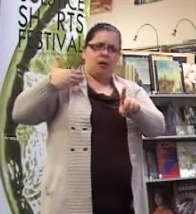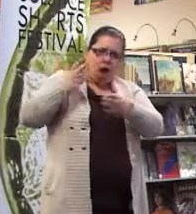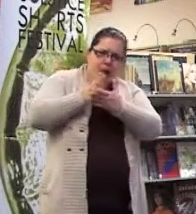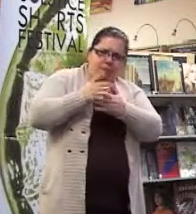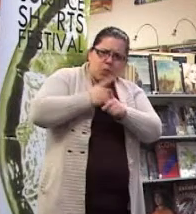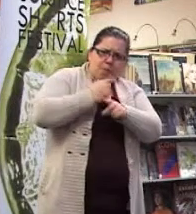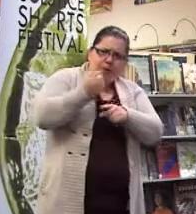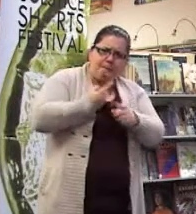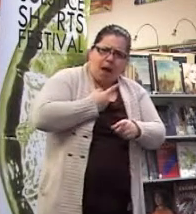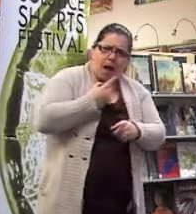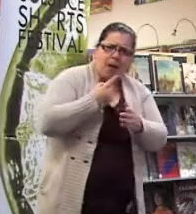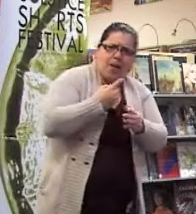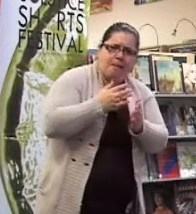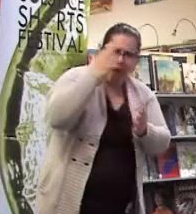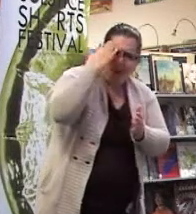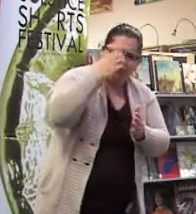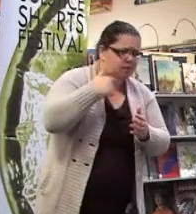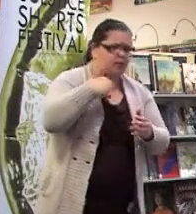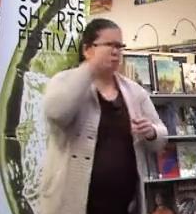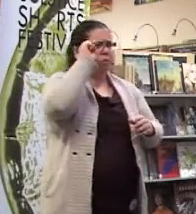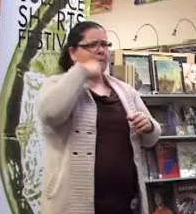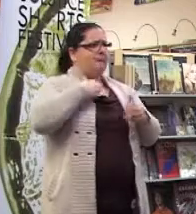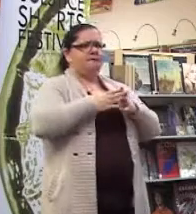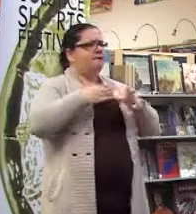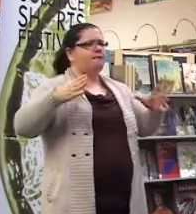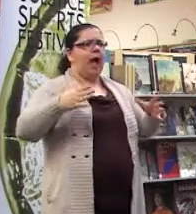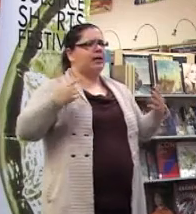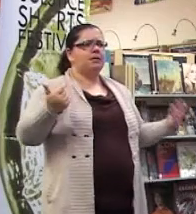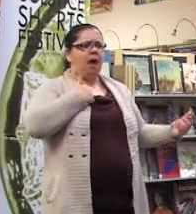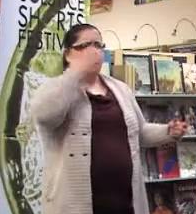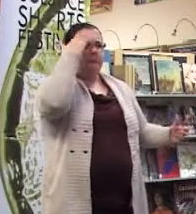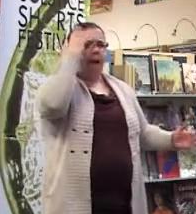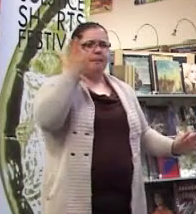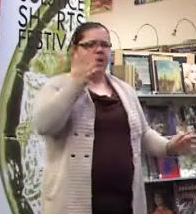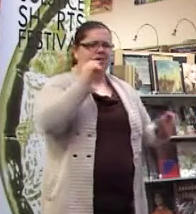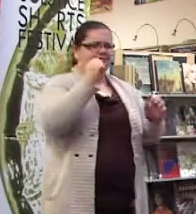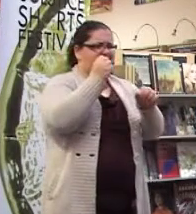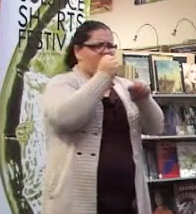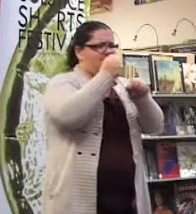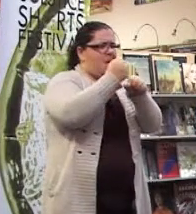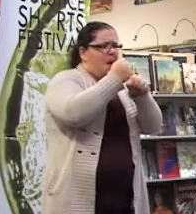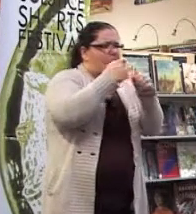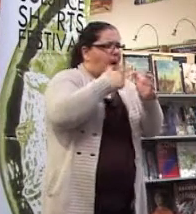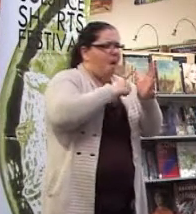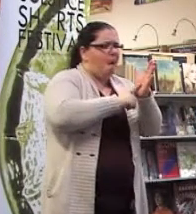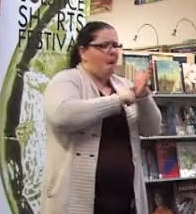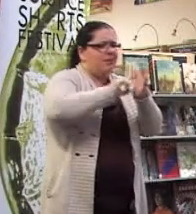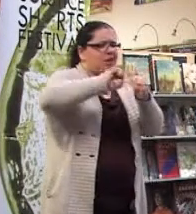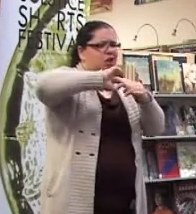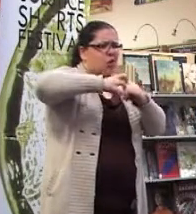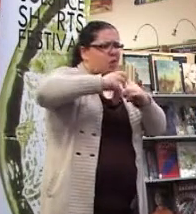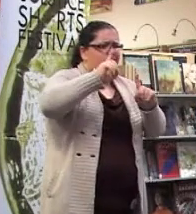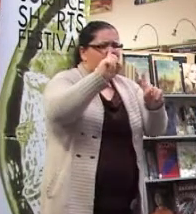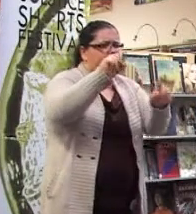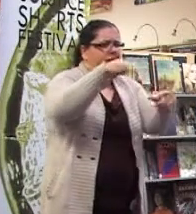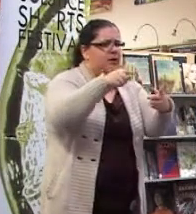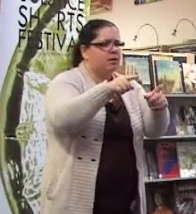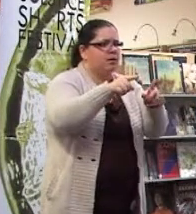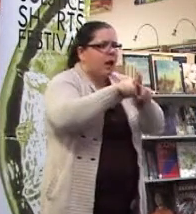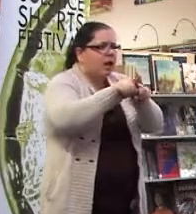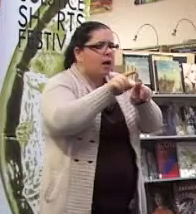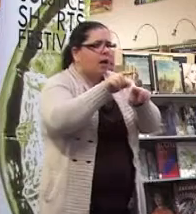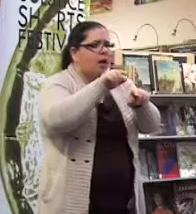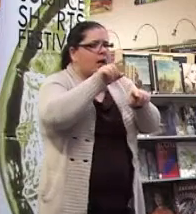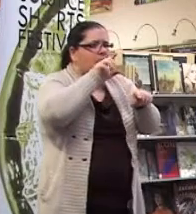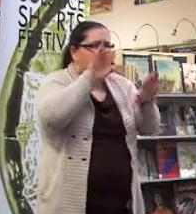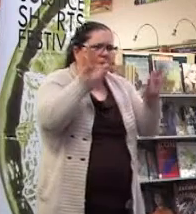was talking about? She wasn't fat at all, the mum I knew. And what were gallstones? I imagine a flock of gulls with precious stones